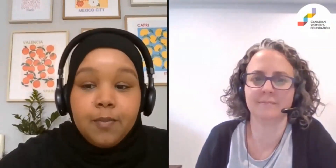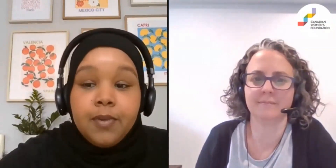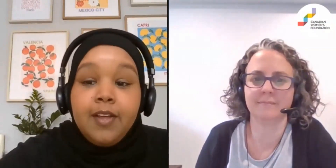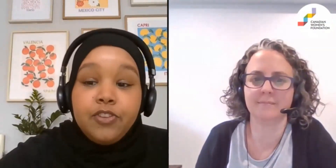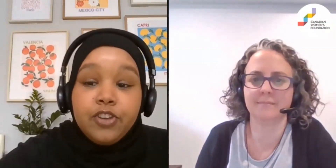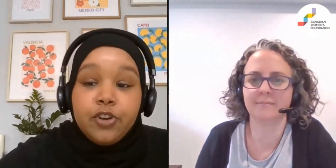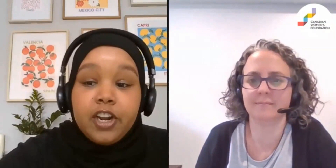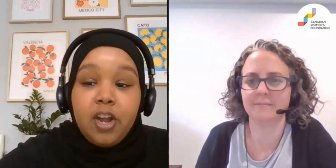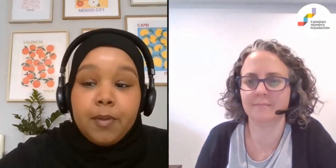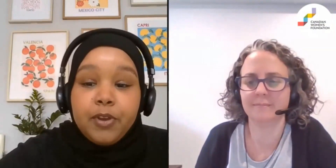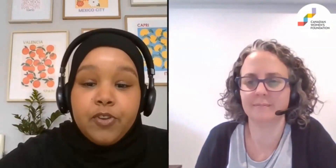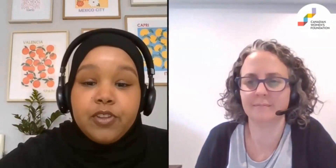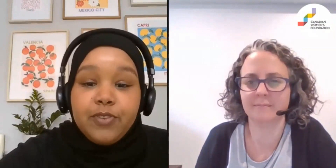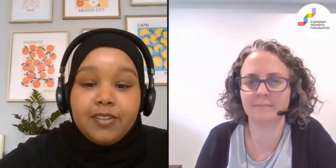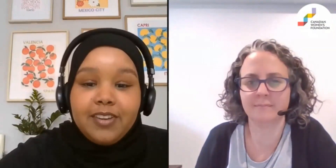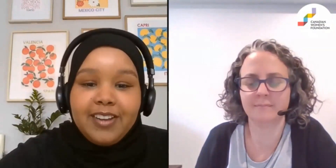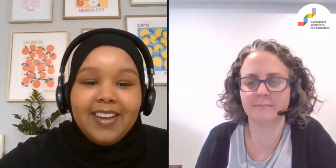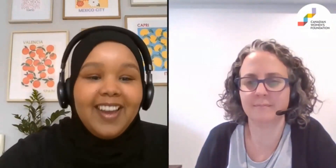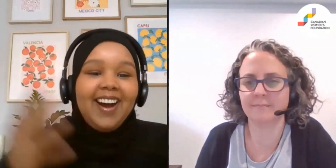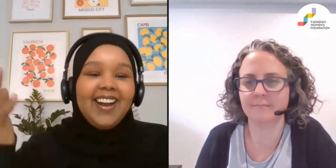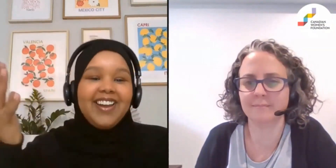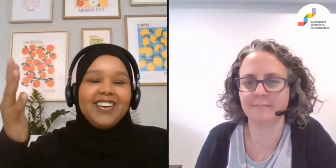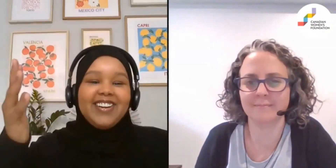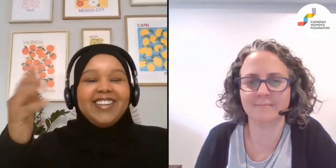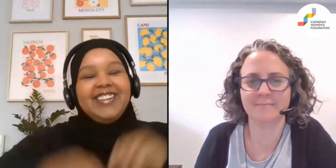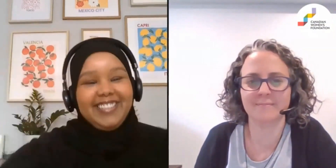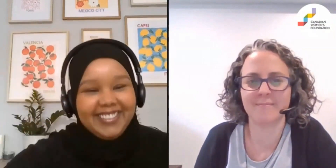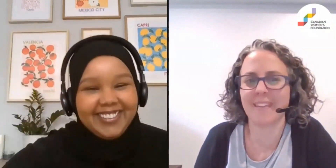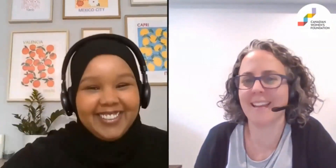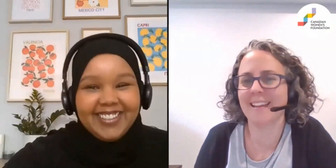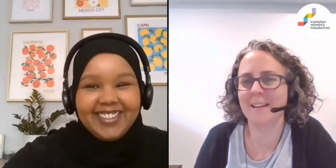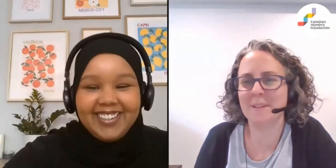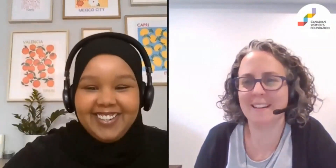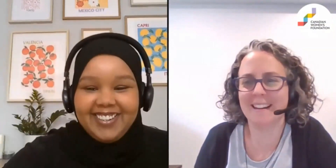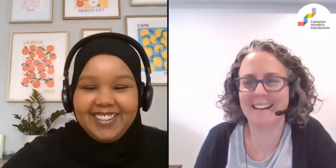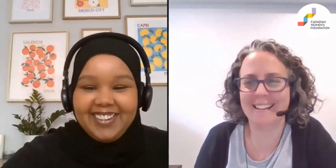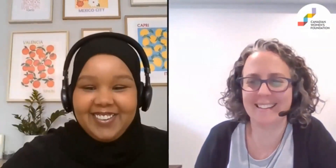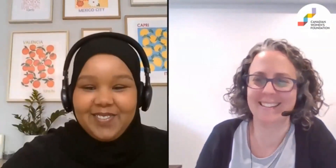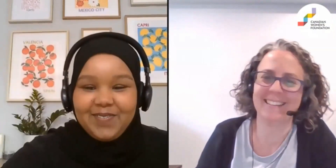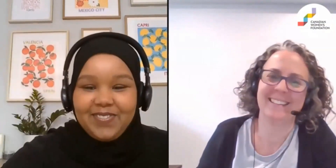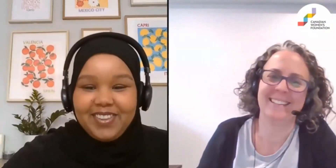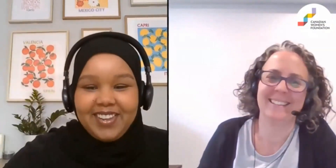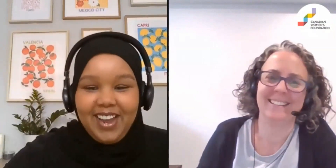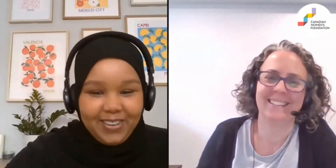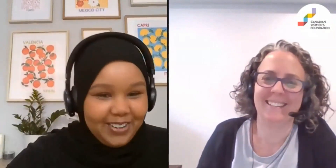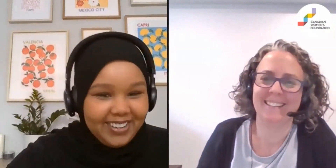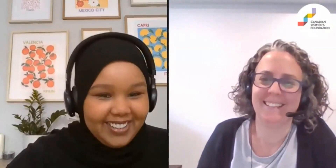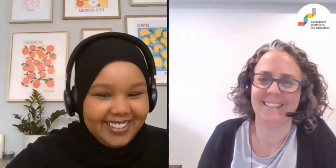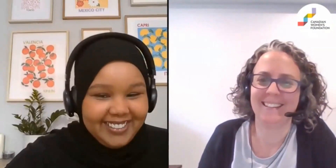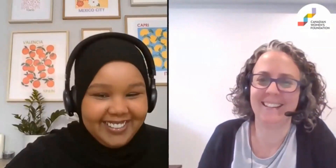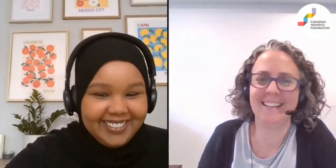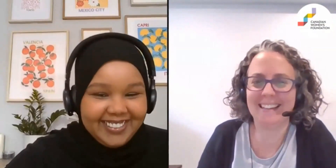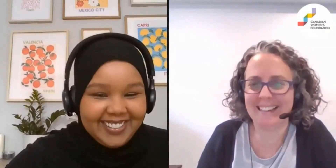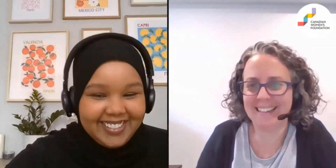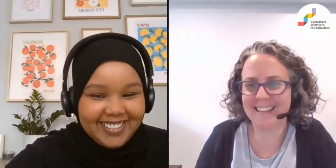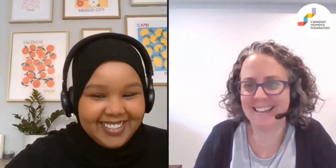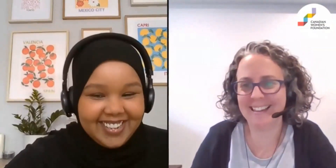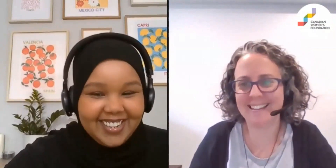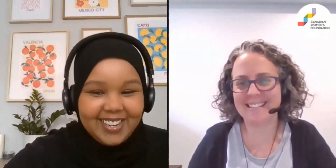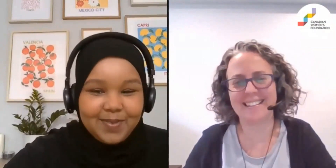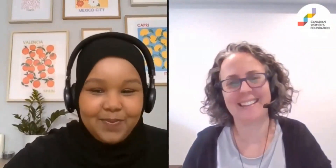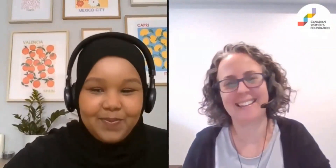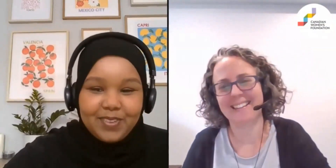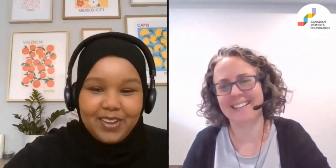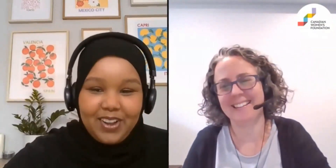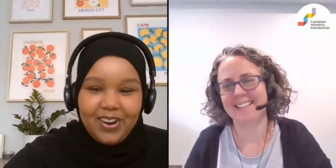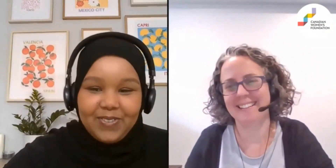to overcome the gender and economic barriers they face today. Hi, Karen. Hey, Munira. How are you doing? Good,